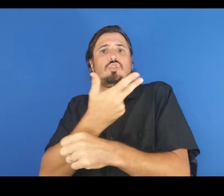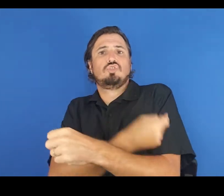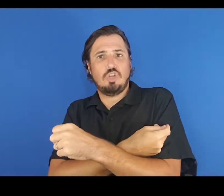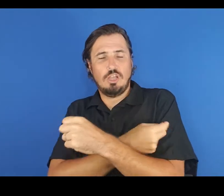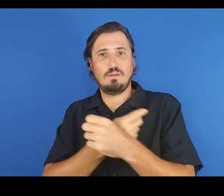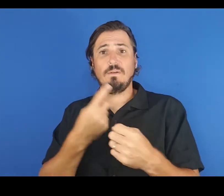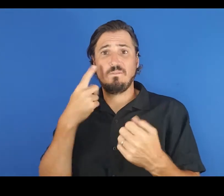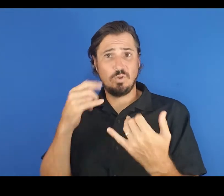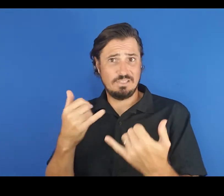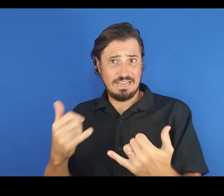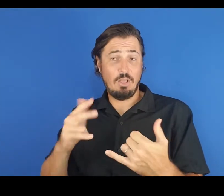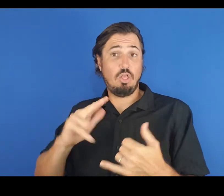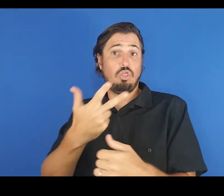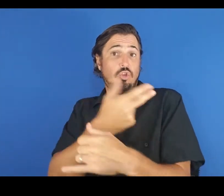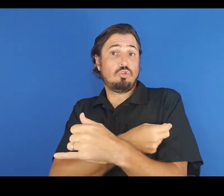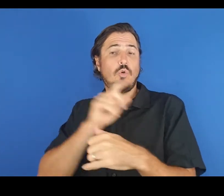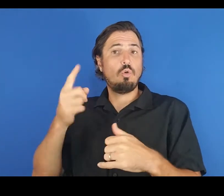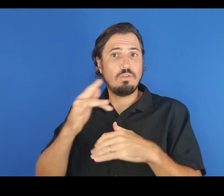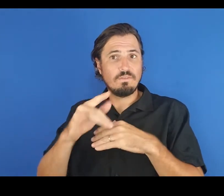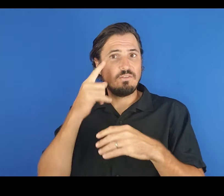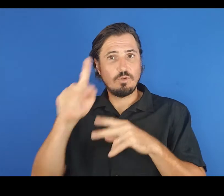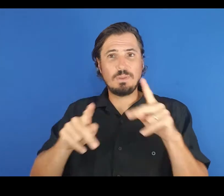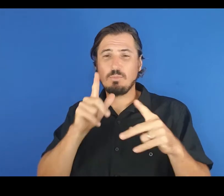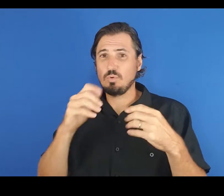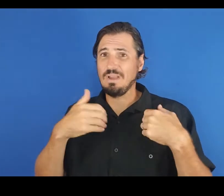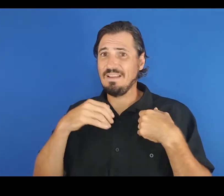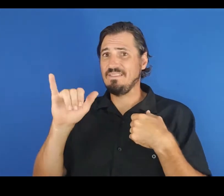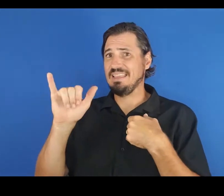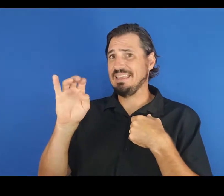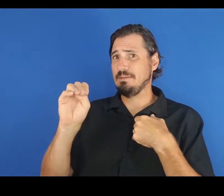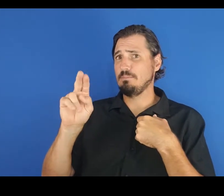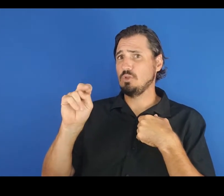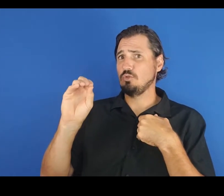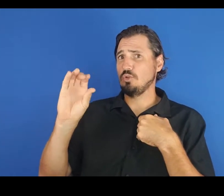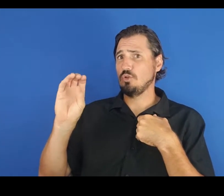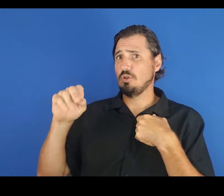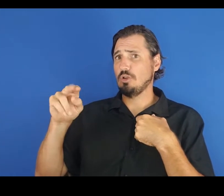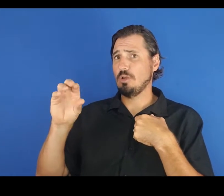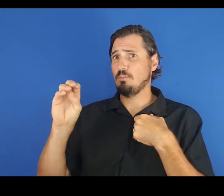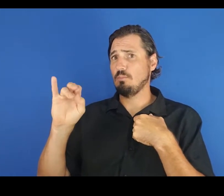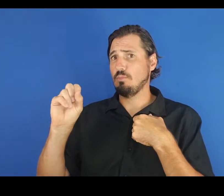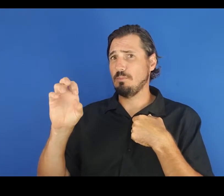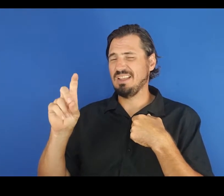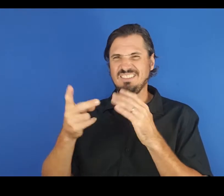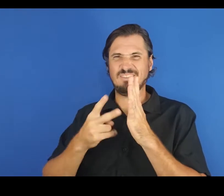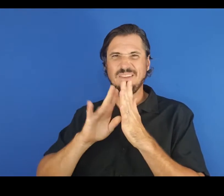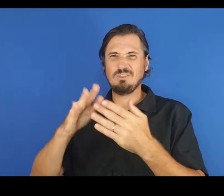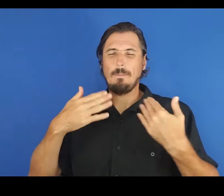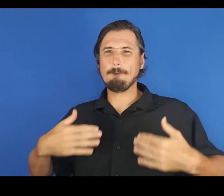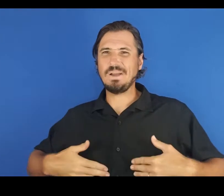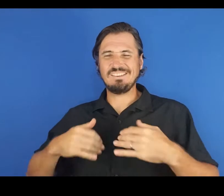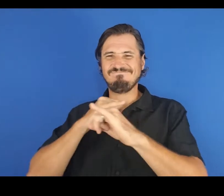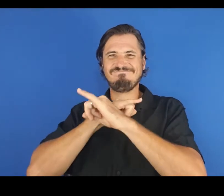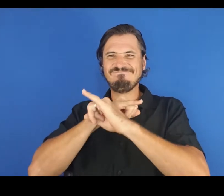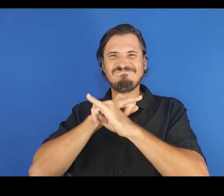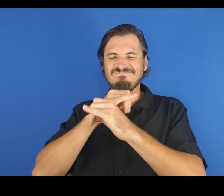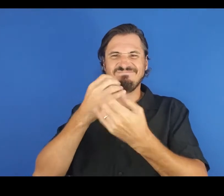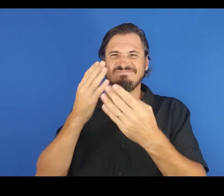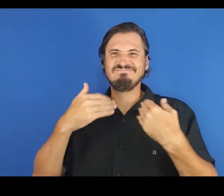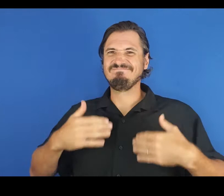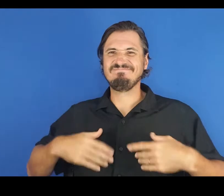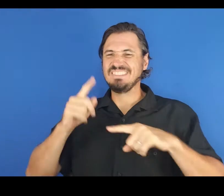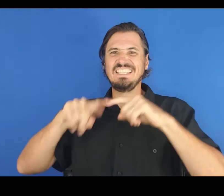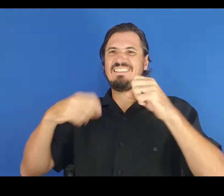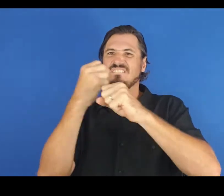now, third doses are only available to those who are immunocompromised. If you fall into that category, you can get a